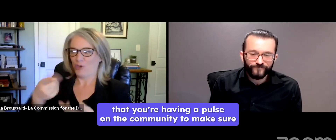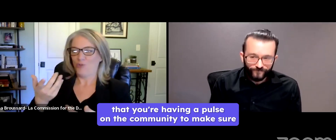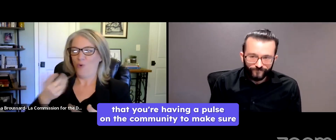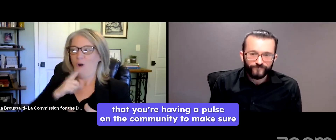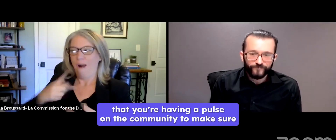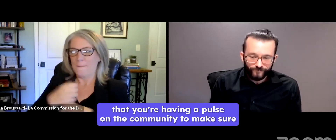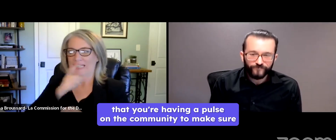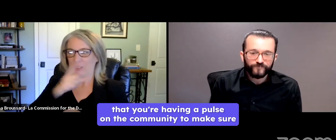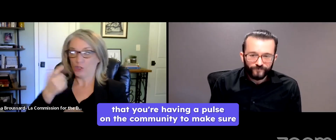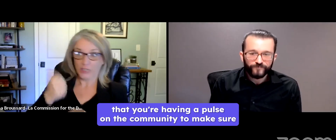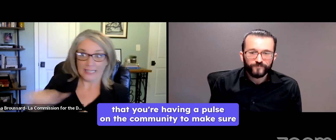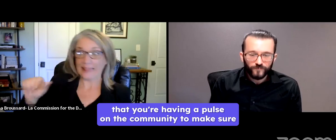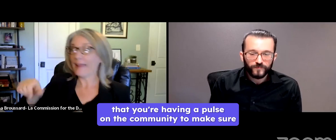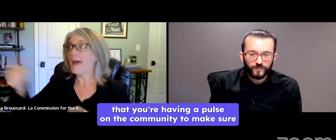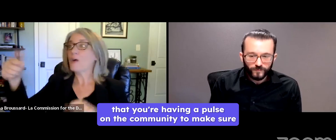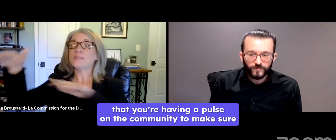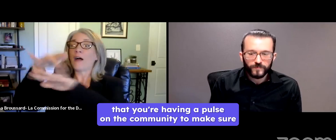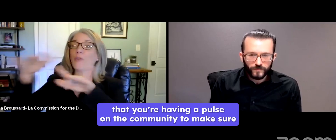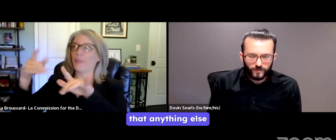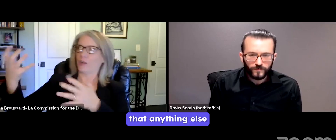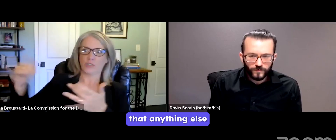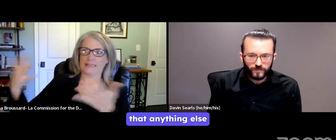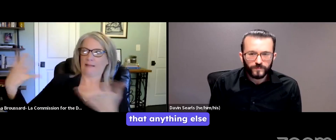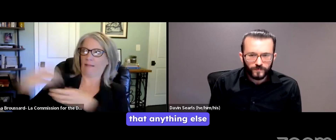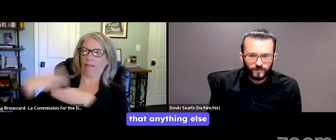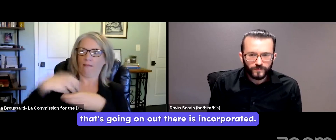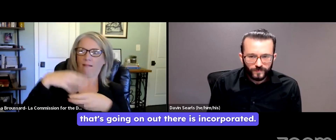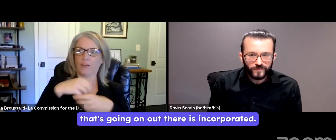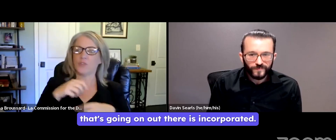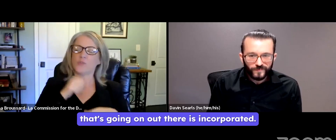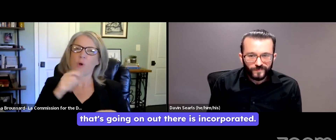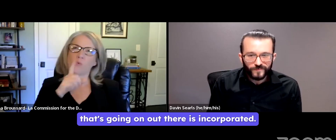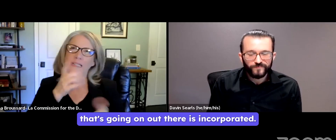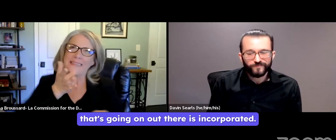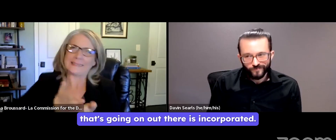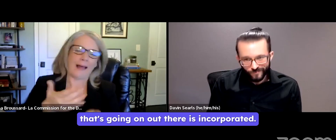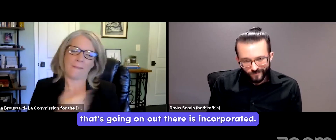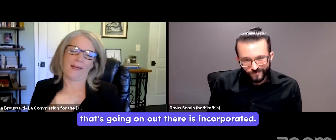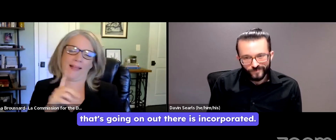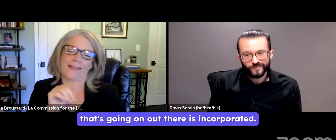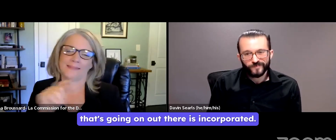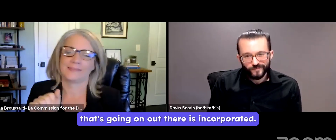you're having a pulse on the community, to make sure that anything else that's going on out there is